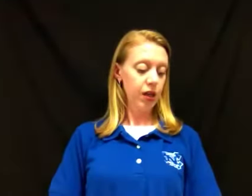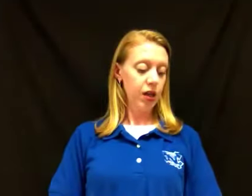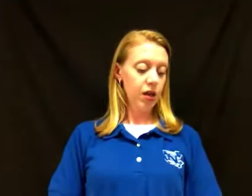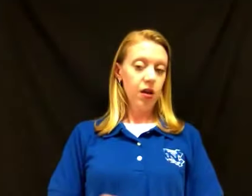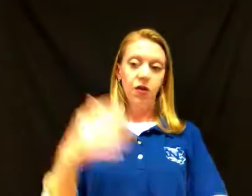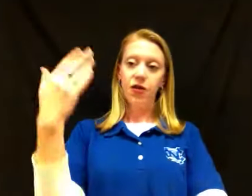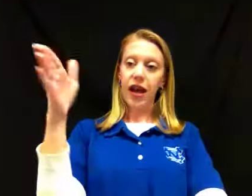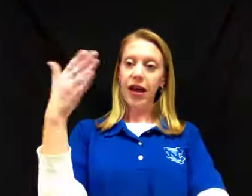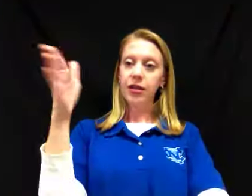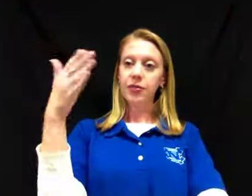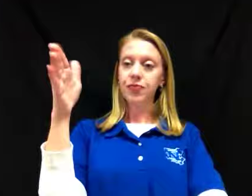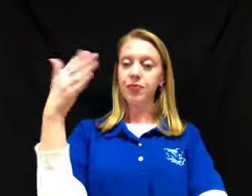Flag,